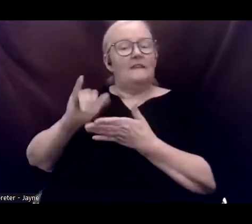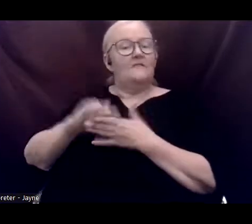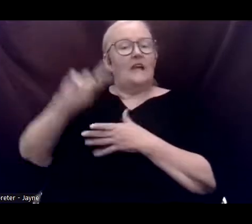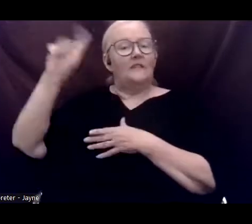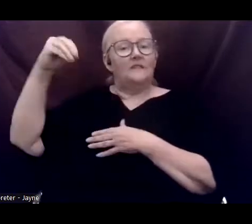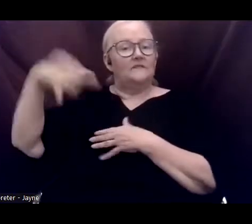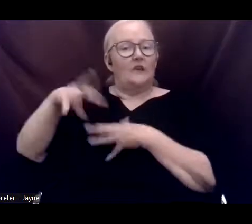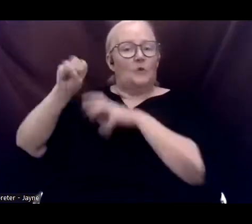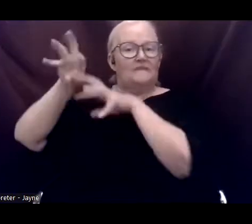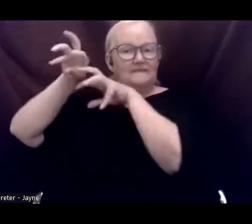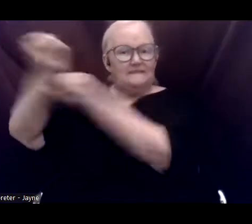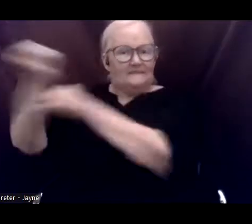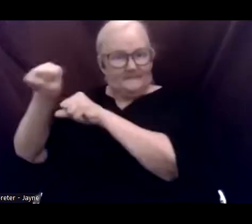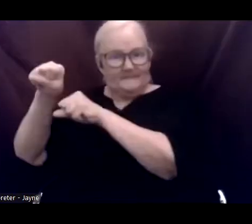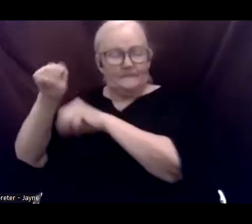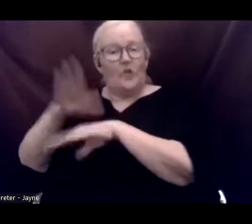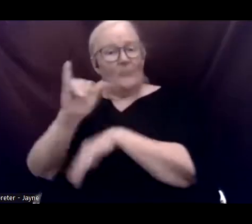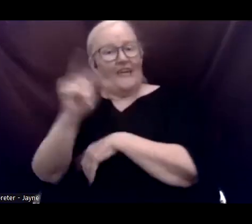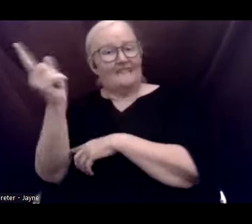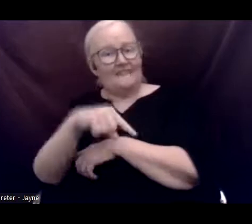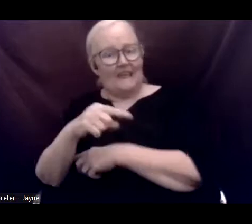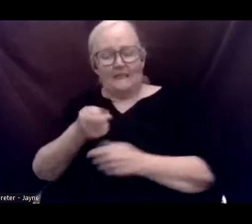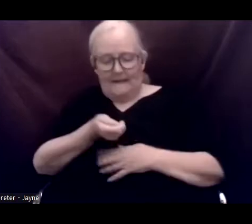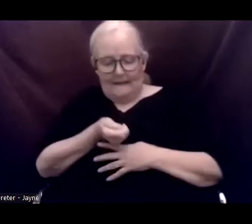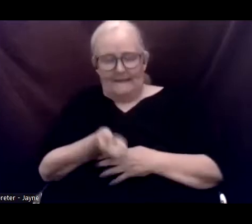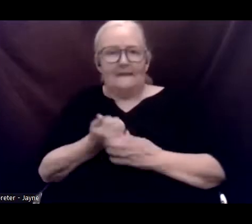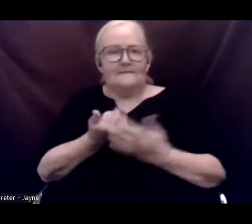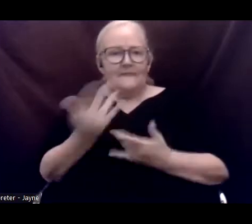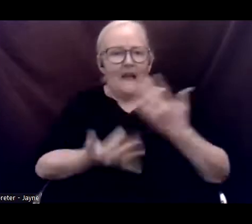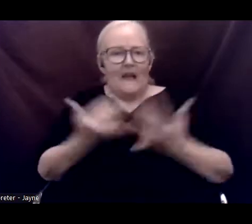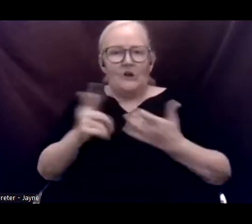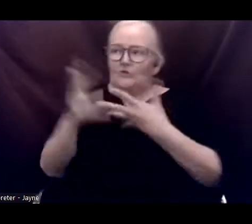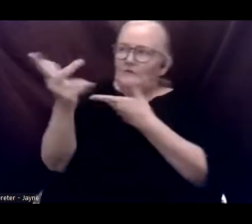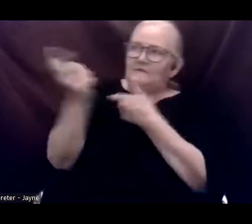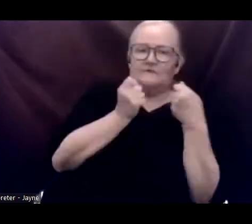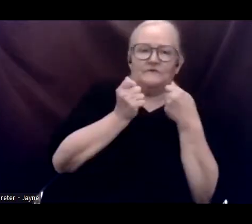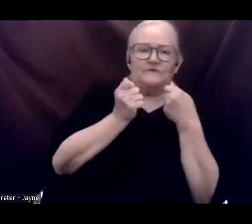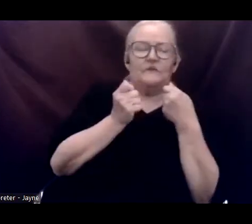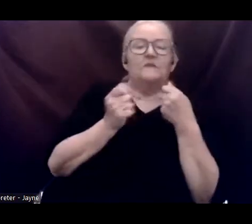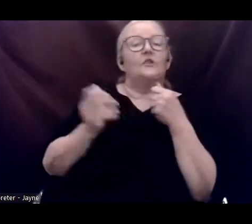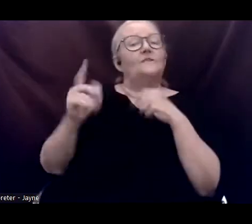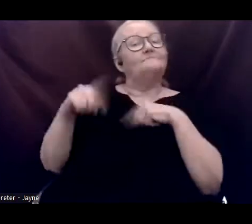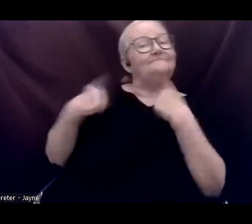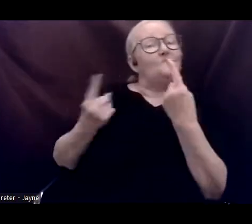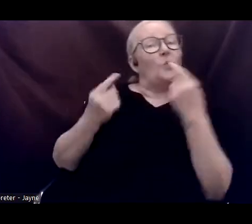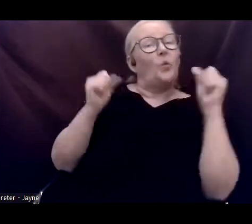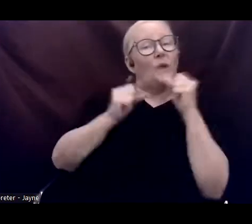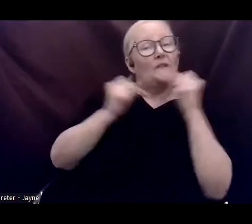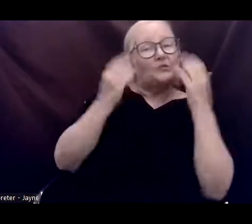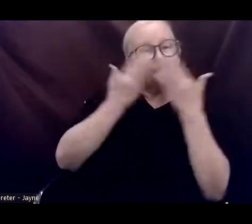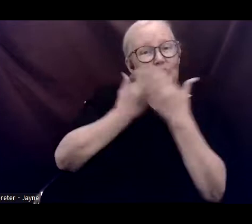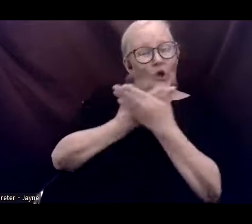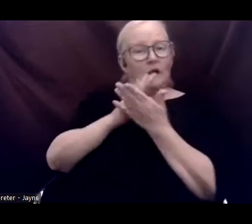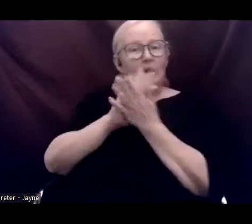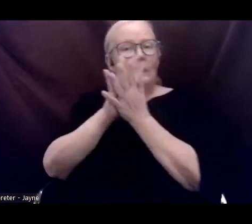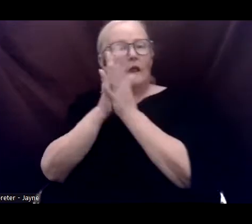Beltane, they lit bonfires to welcome back the sun and celebrate the transition from the dark winter to the summer. Are you noticing